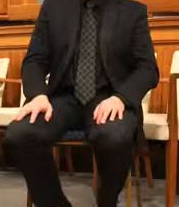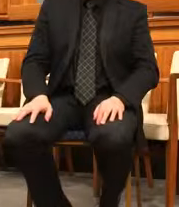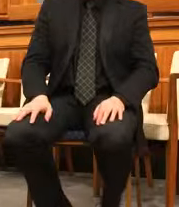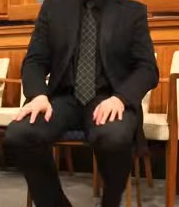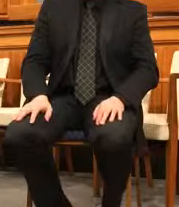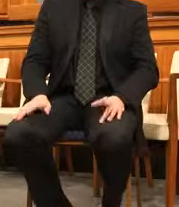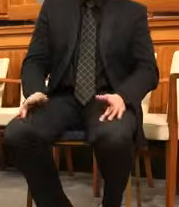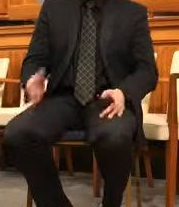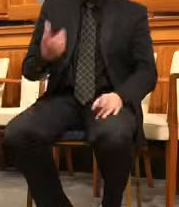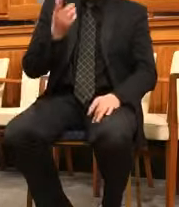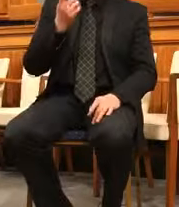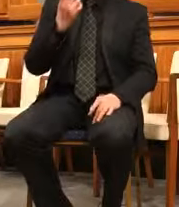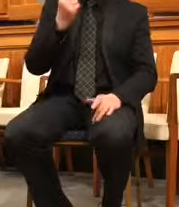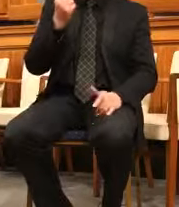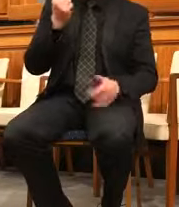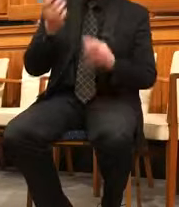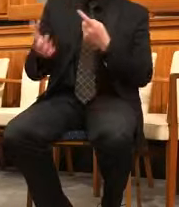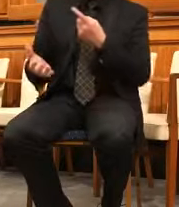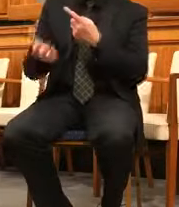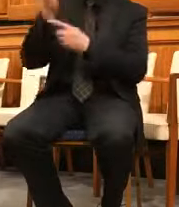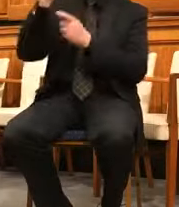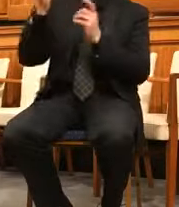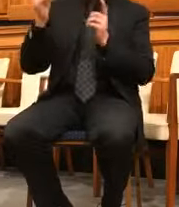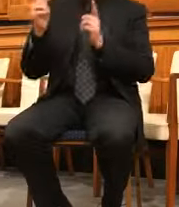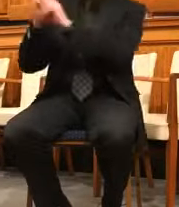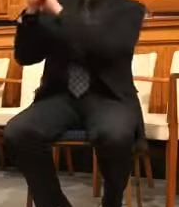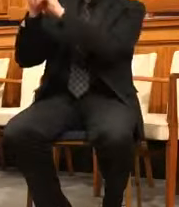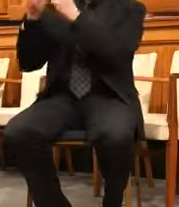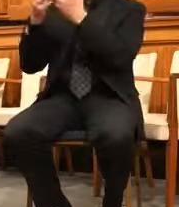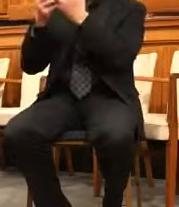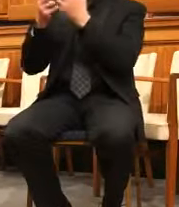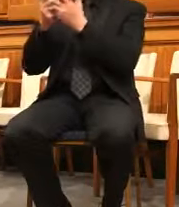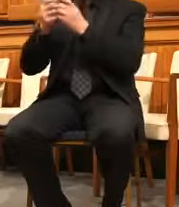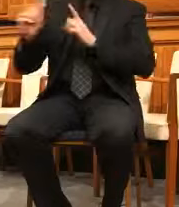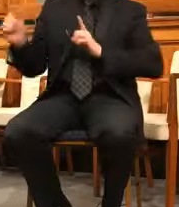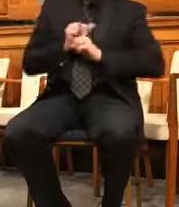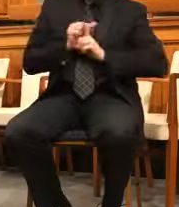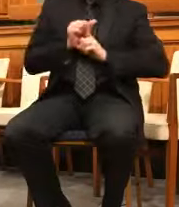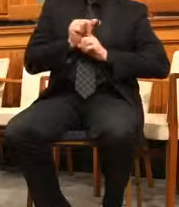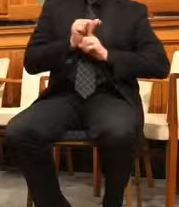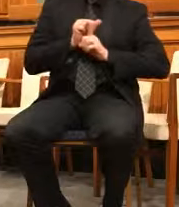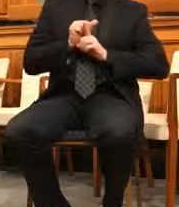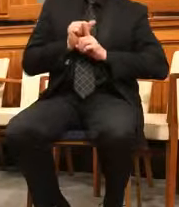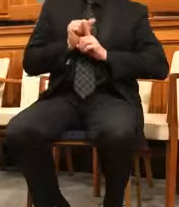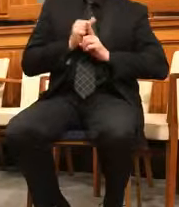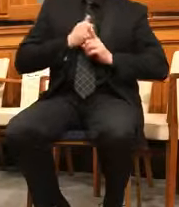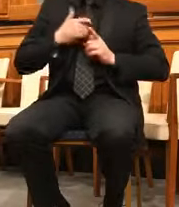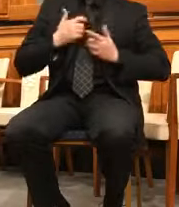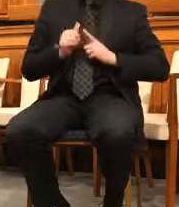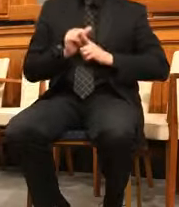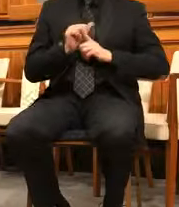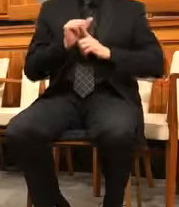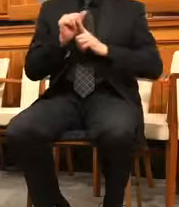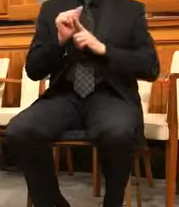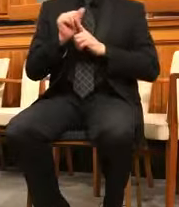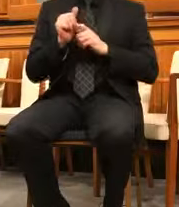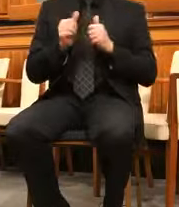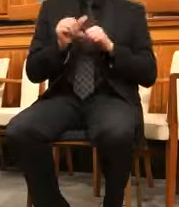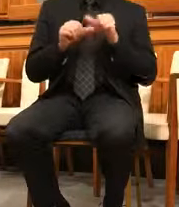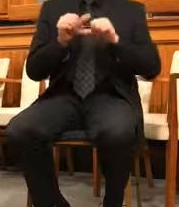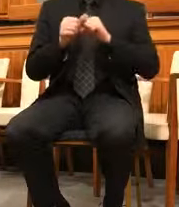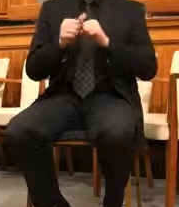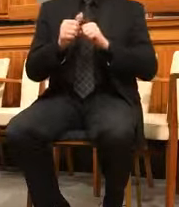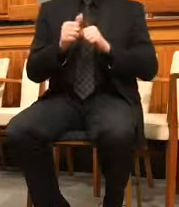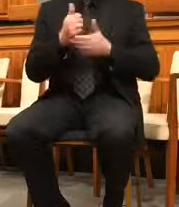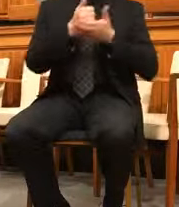works, by us just mending our ways and straightening out a bit and doing some